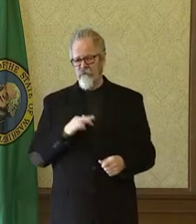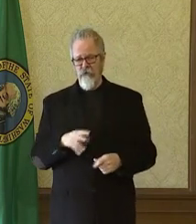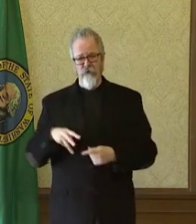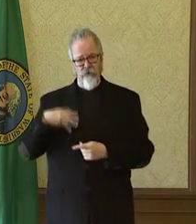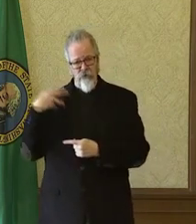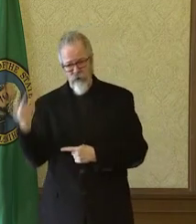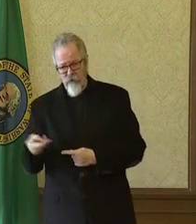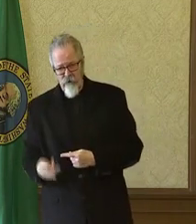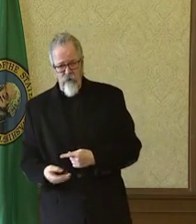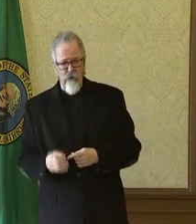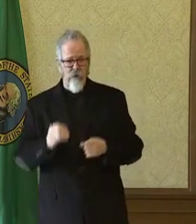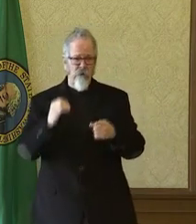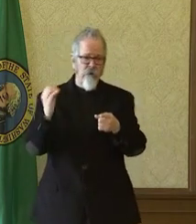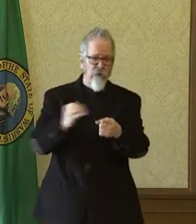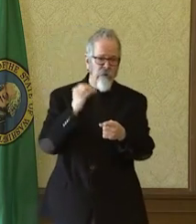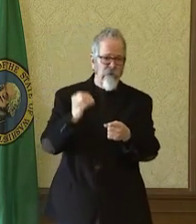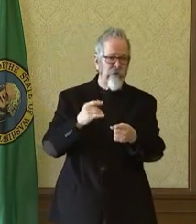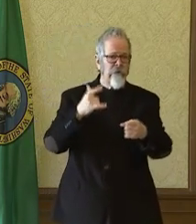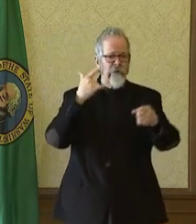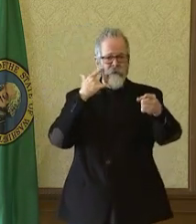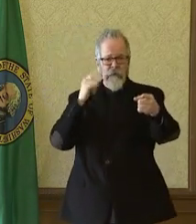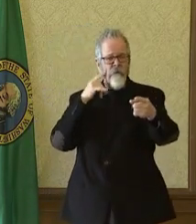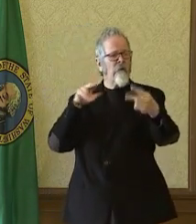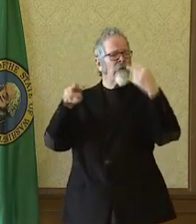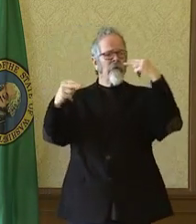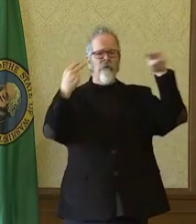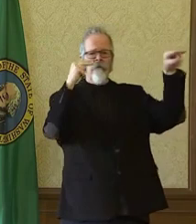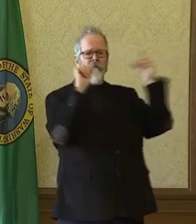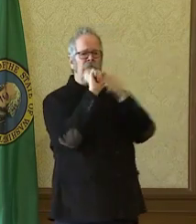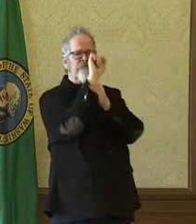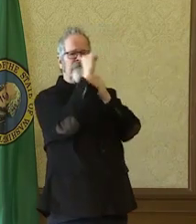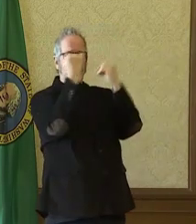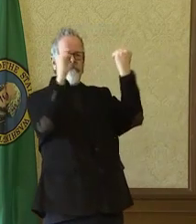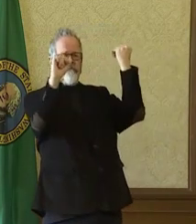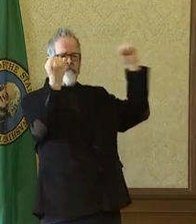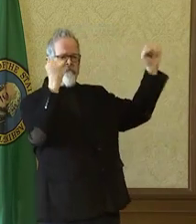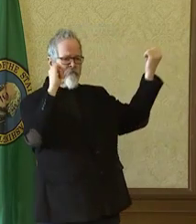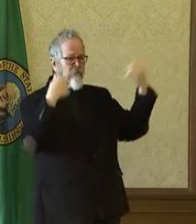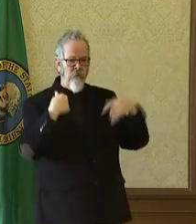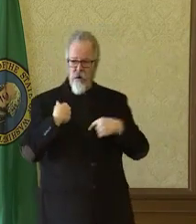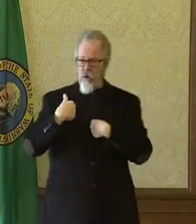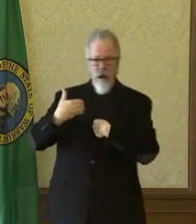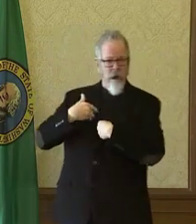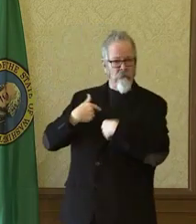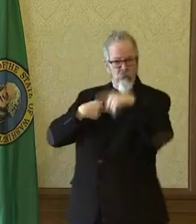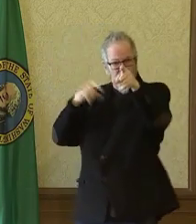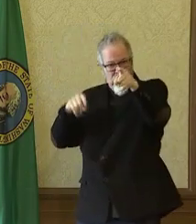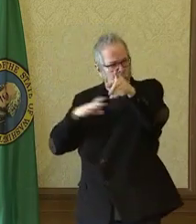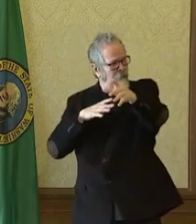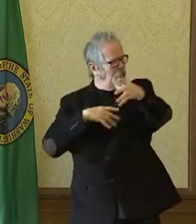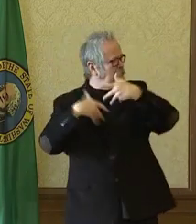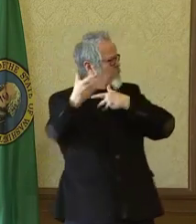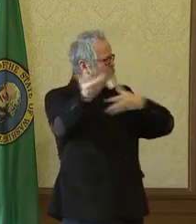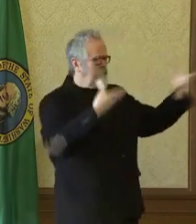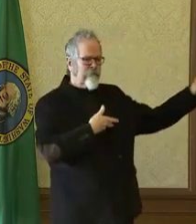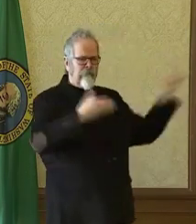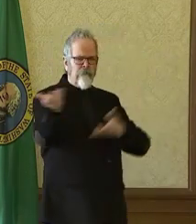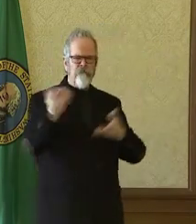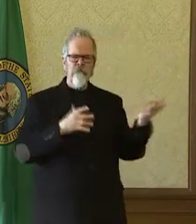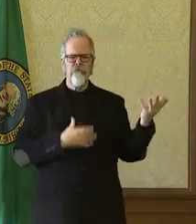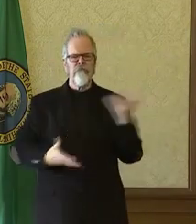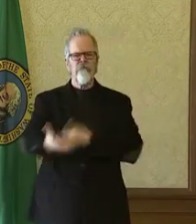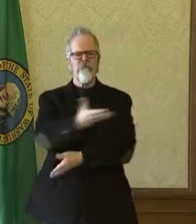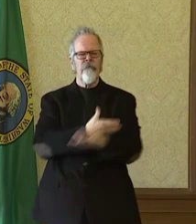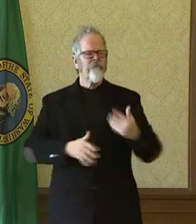regard, and I think you're going to find a common sense of that across the country. We have had very open